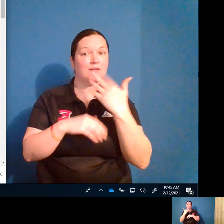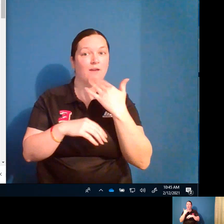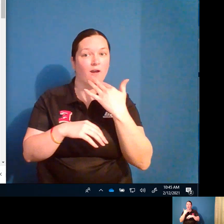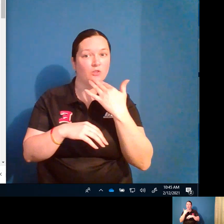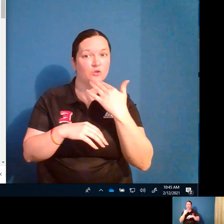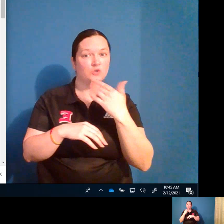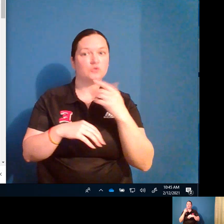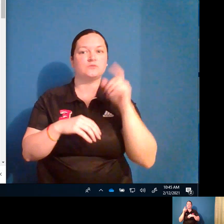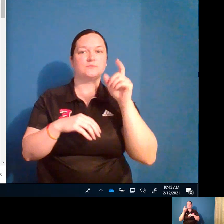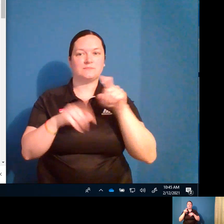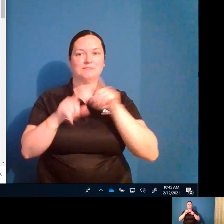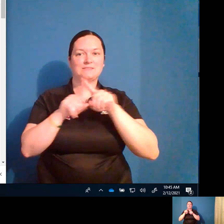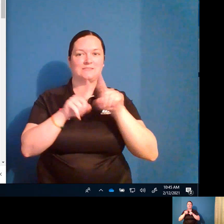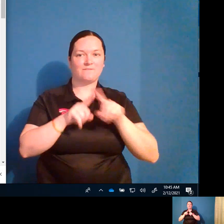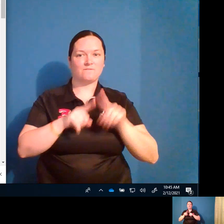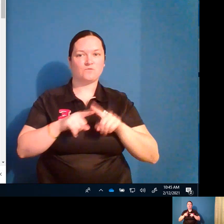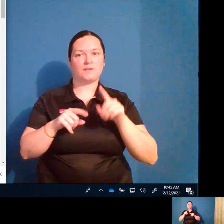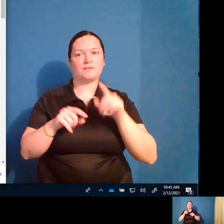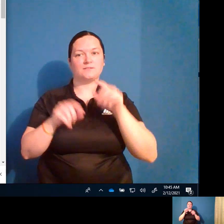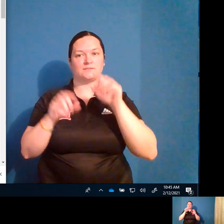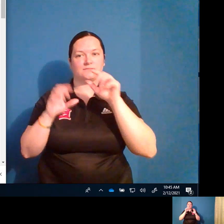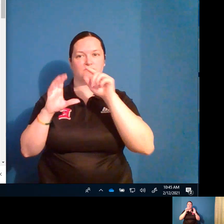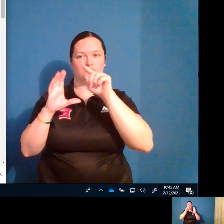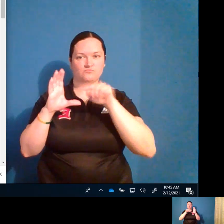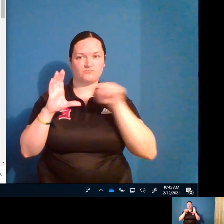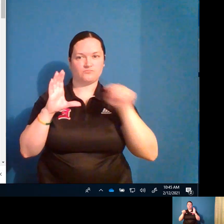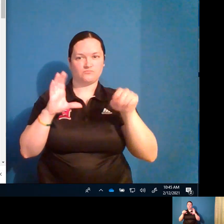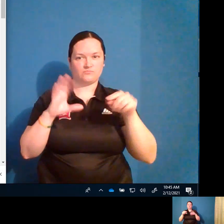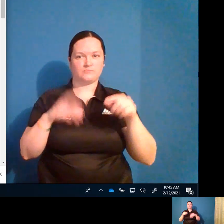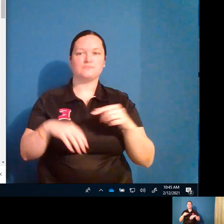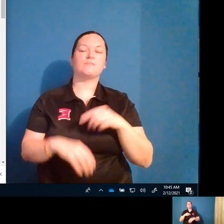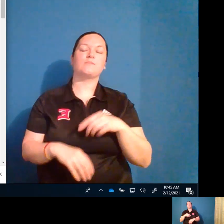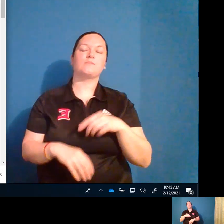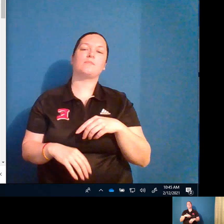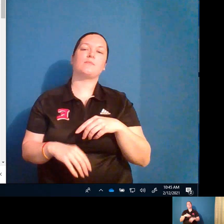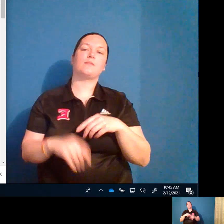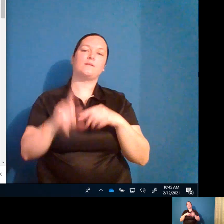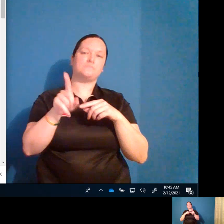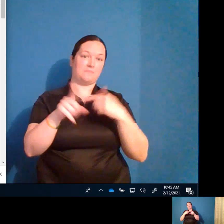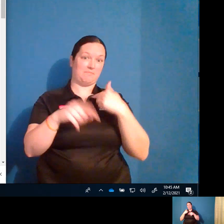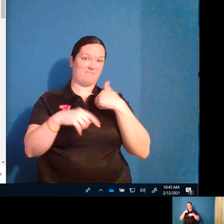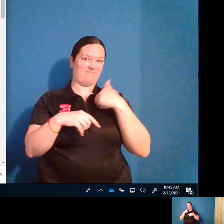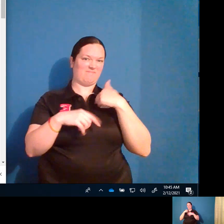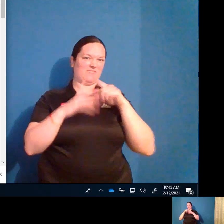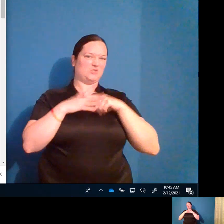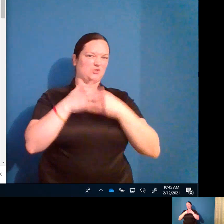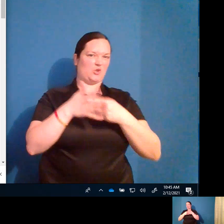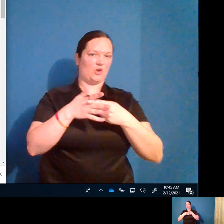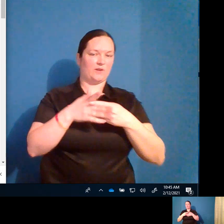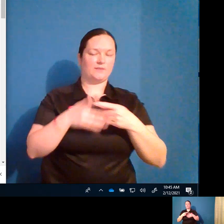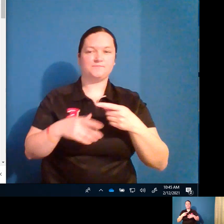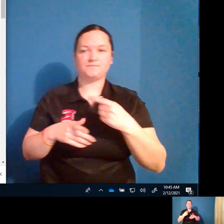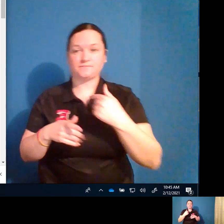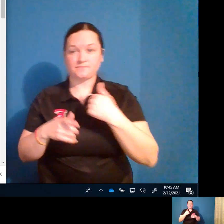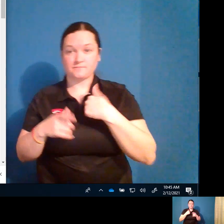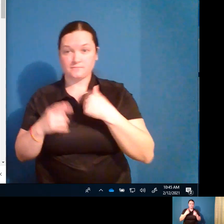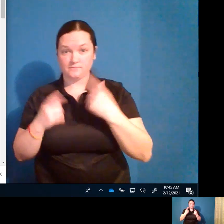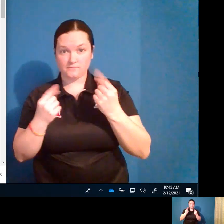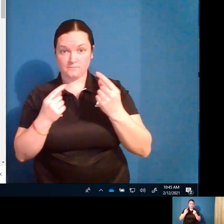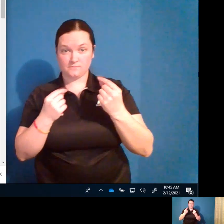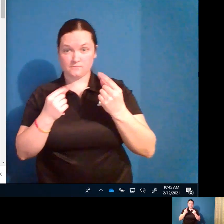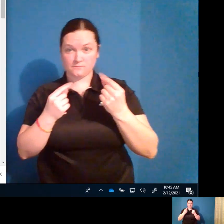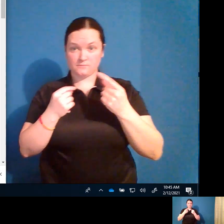here's what I've done. So I'm just going to back out, or actually what I'm going to do is